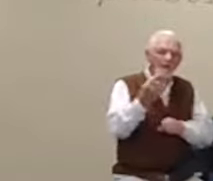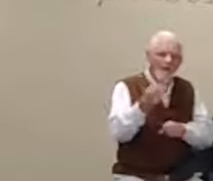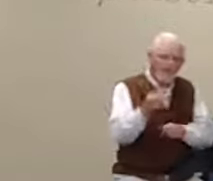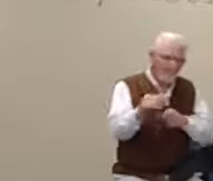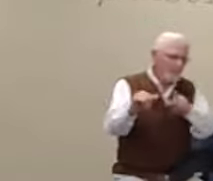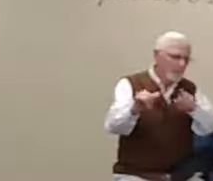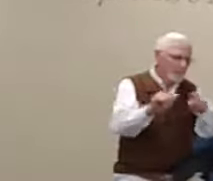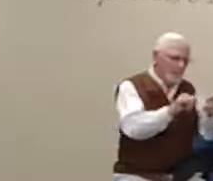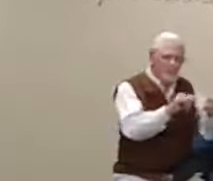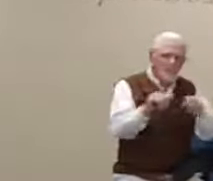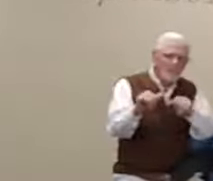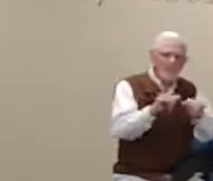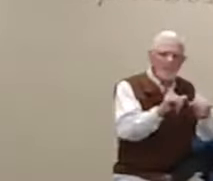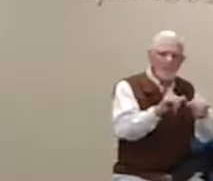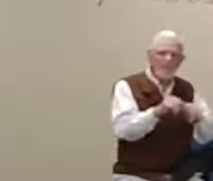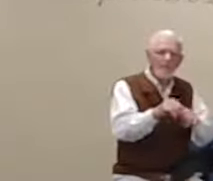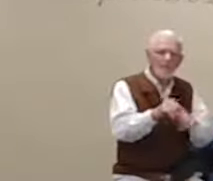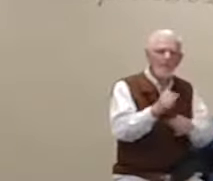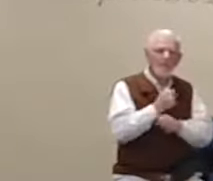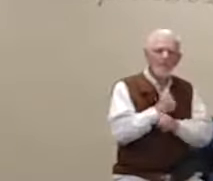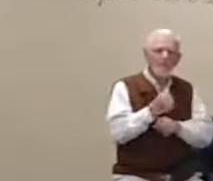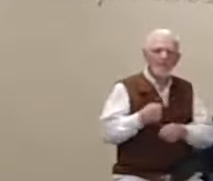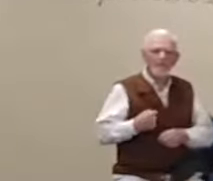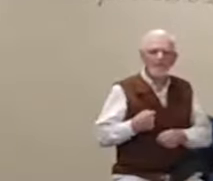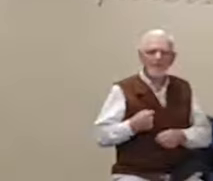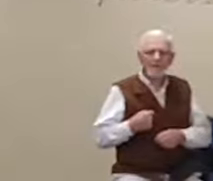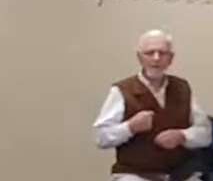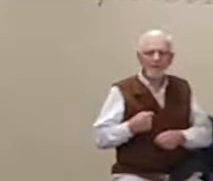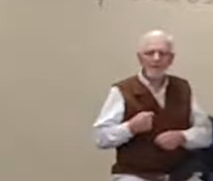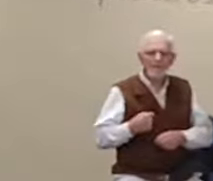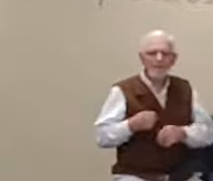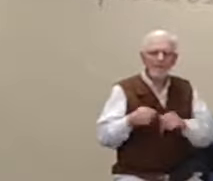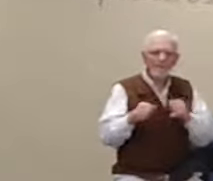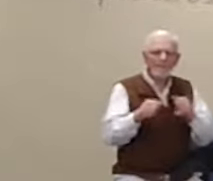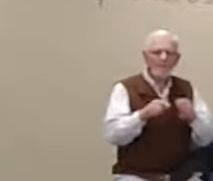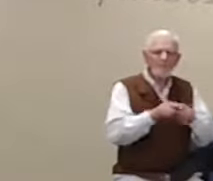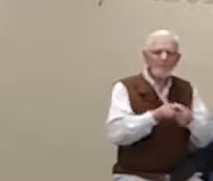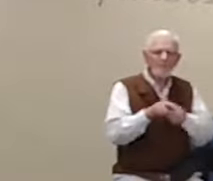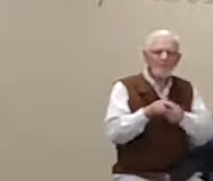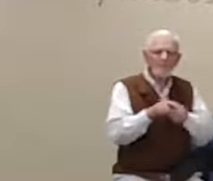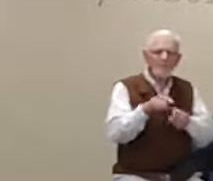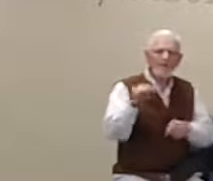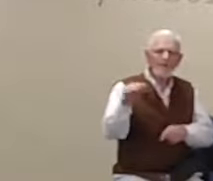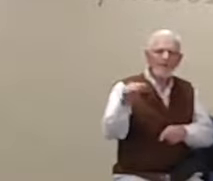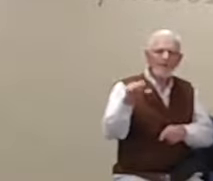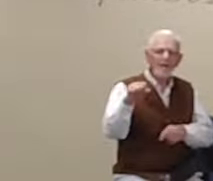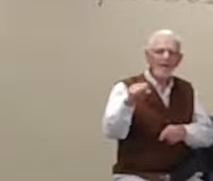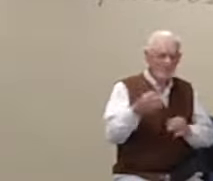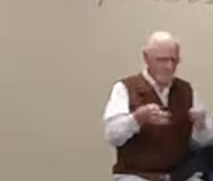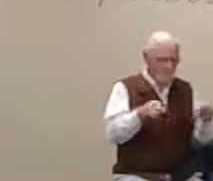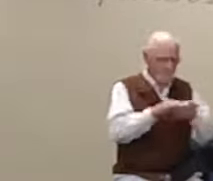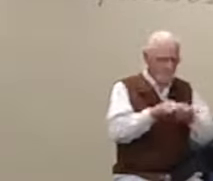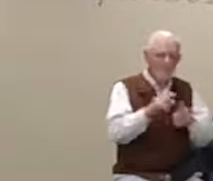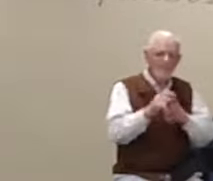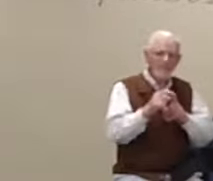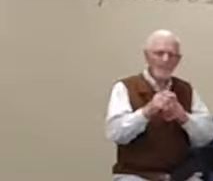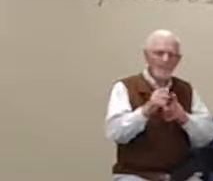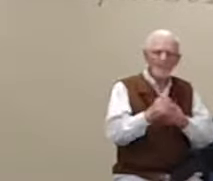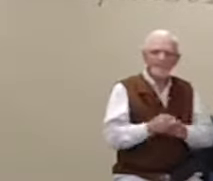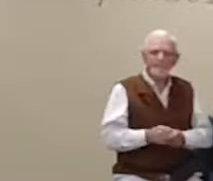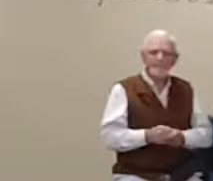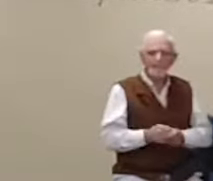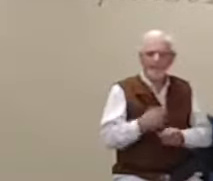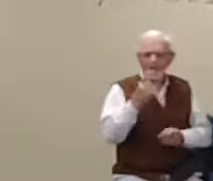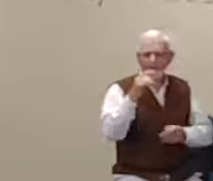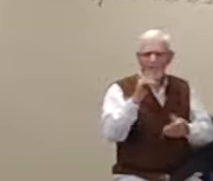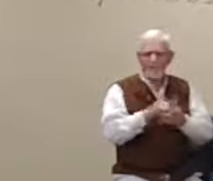as thou hast loved me. And that little word as is a pretty important word. Okay? I